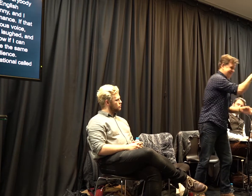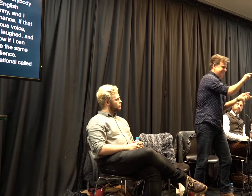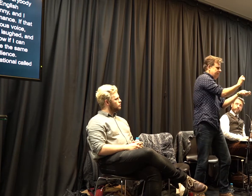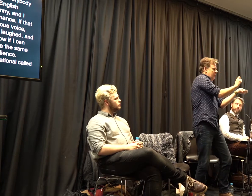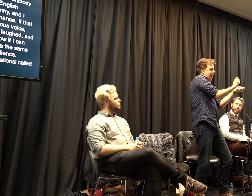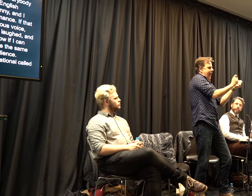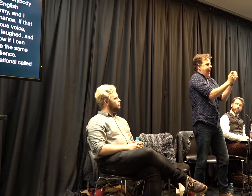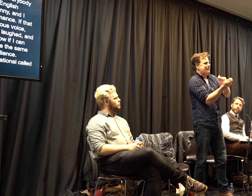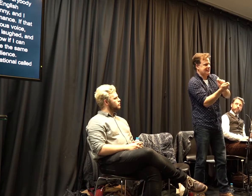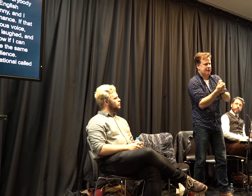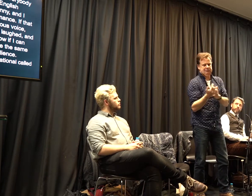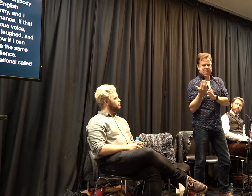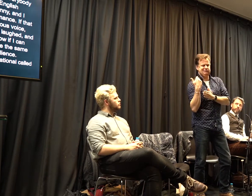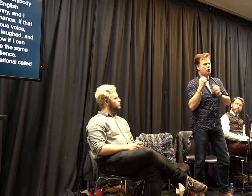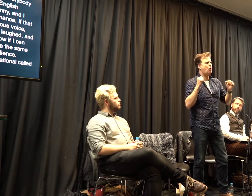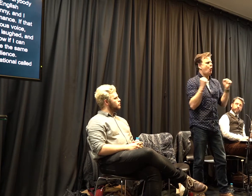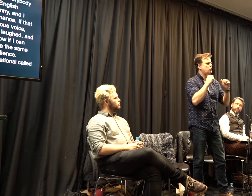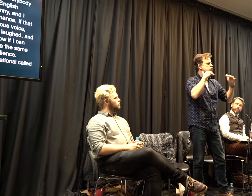a Greek playwright.